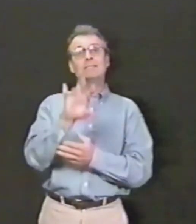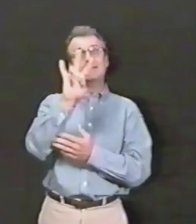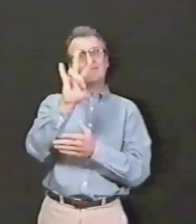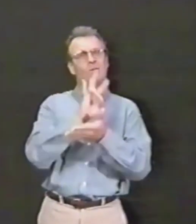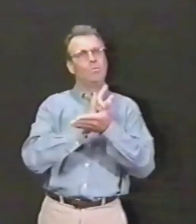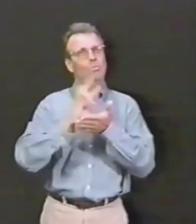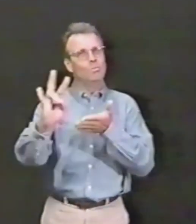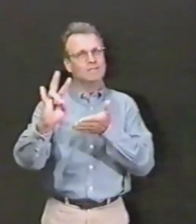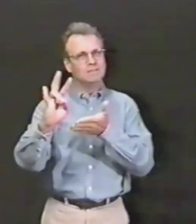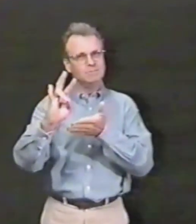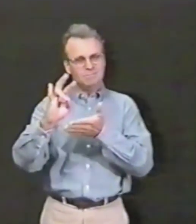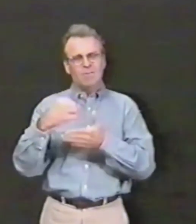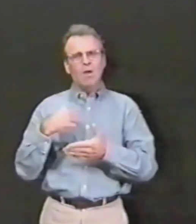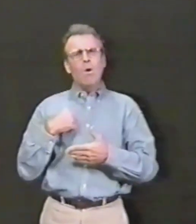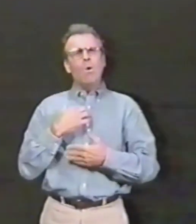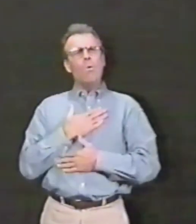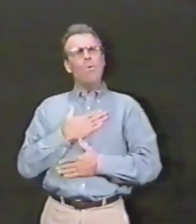9,000 miles.